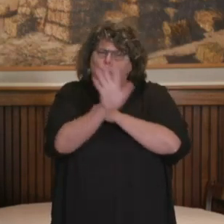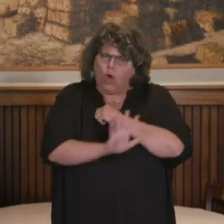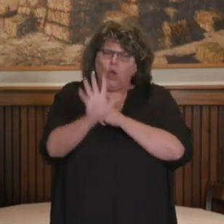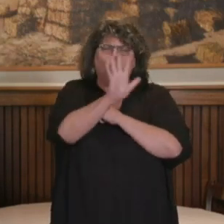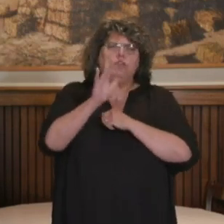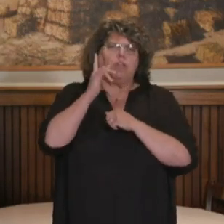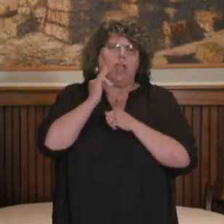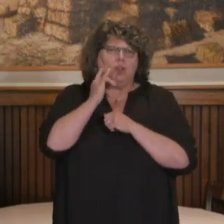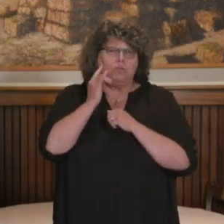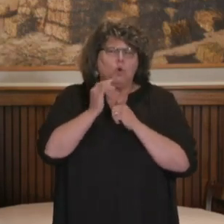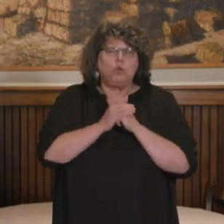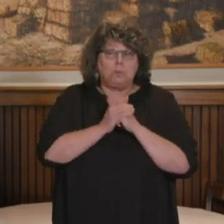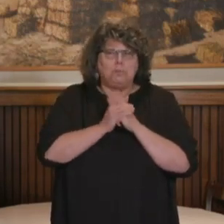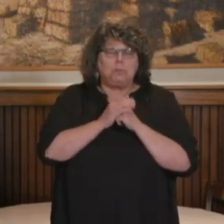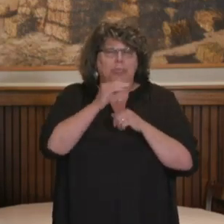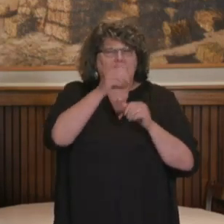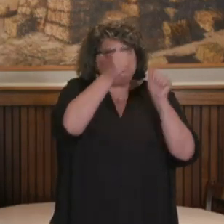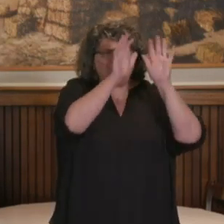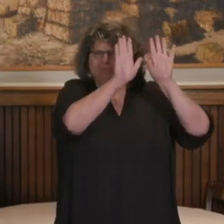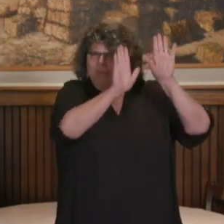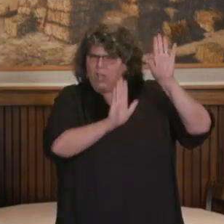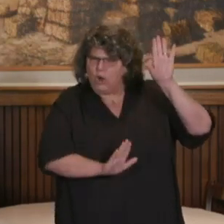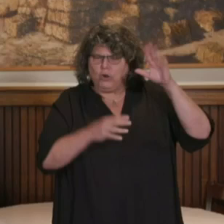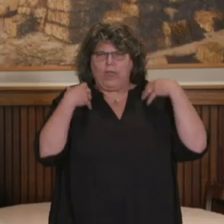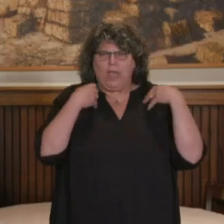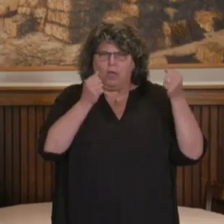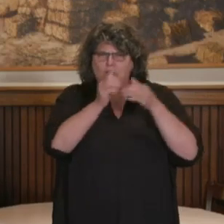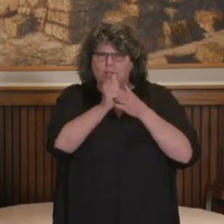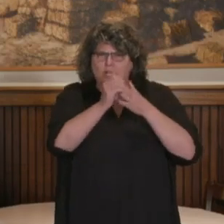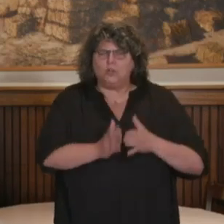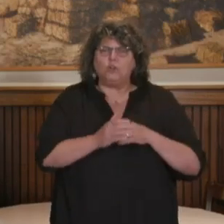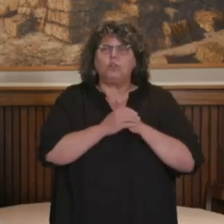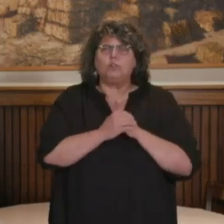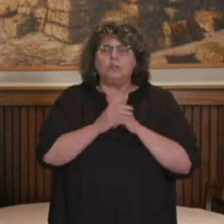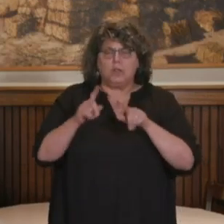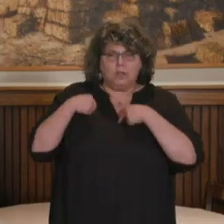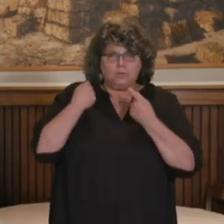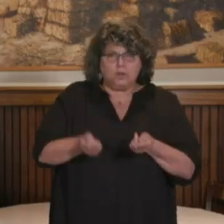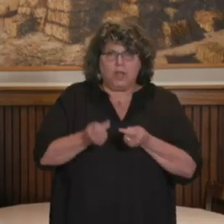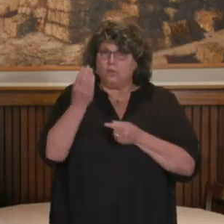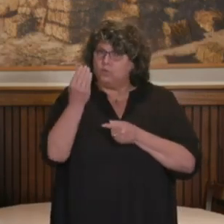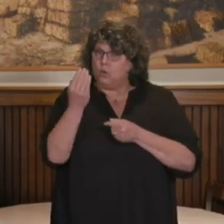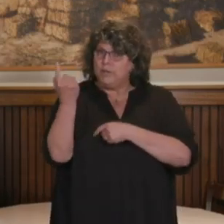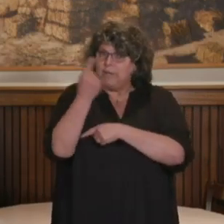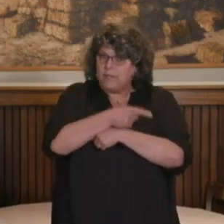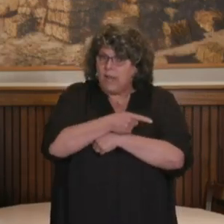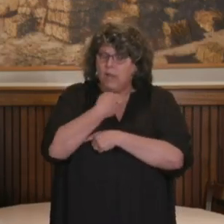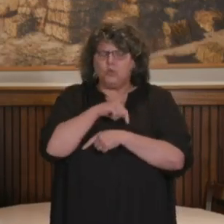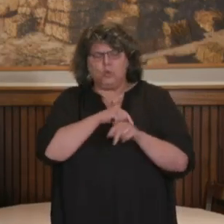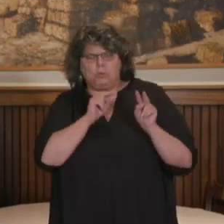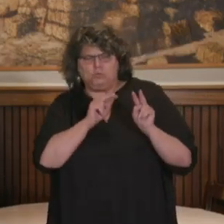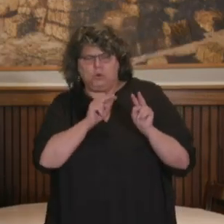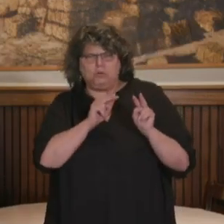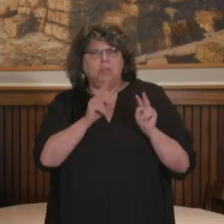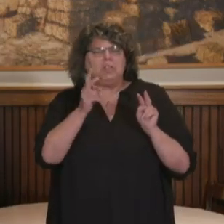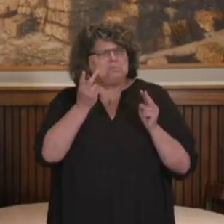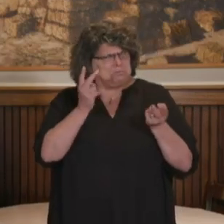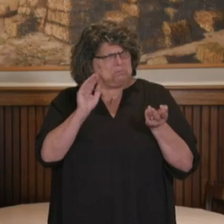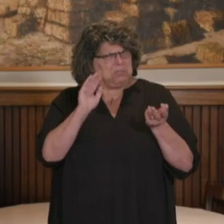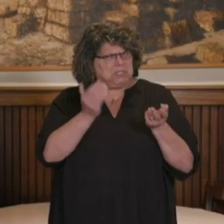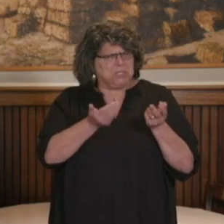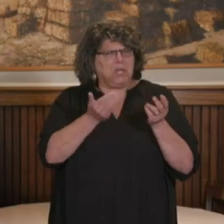California and their health leaders. We've been tracking over the course of the last 14 days by seeing a decline